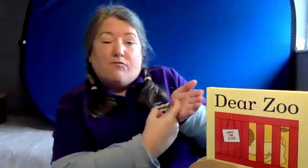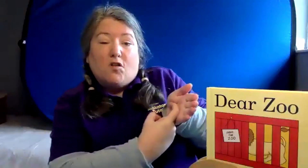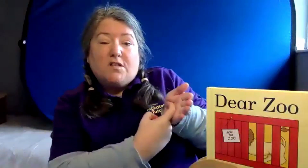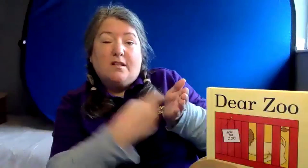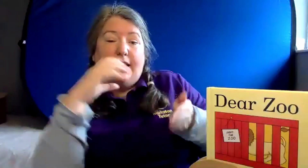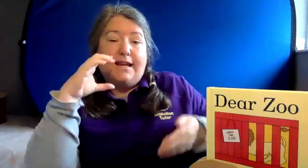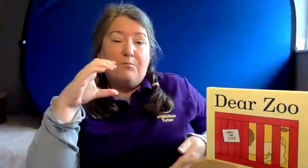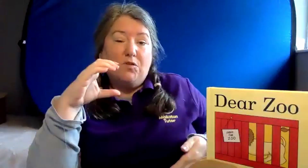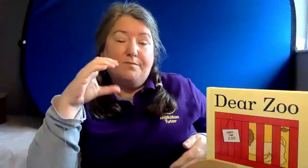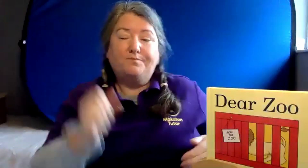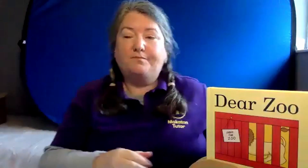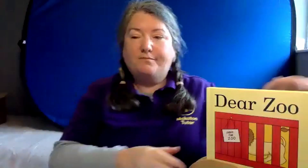Rod Campbell.